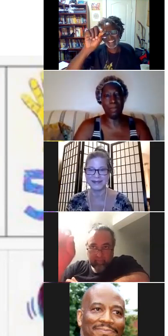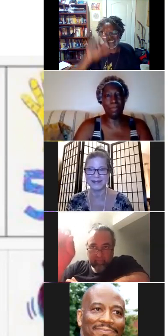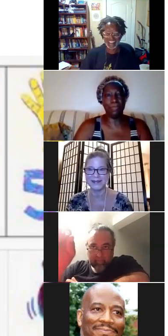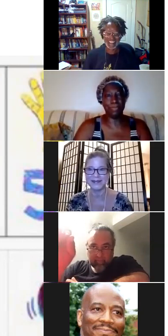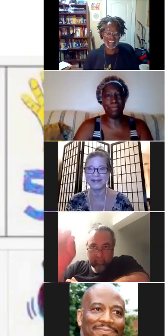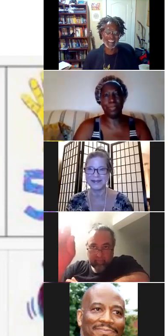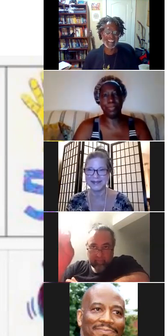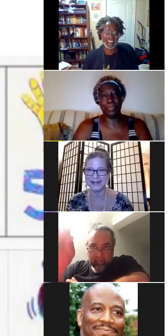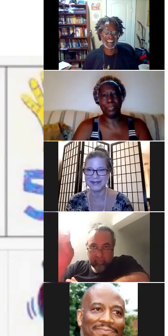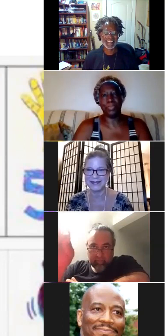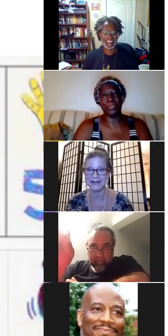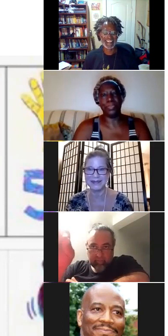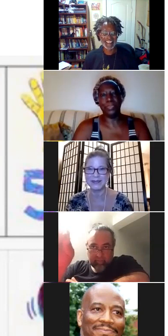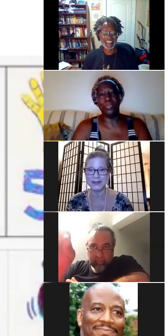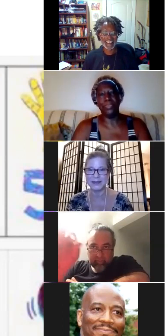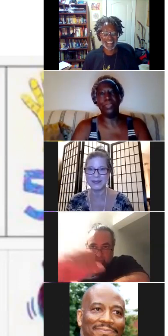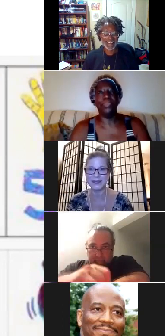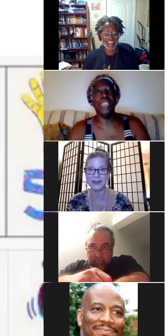Yep. That's great. Hi.